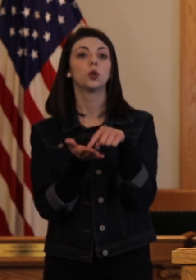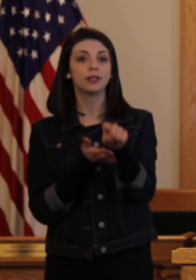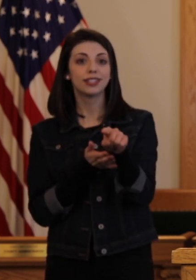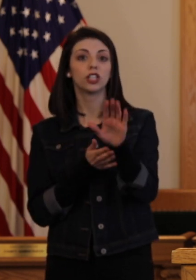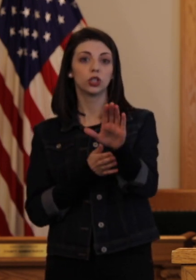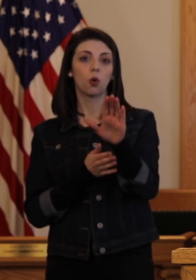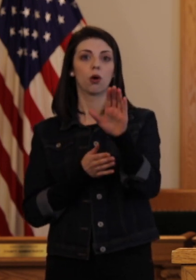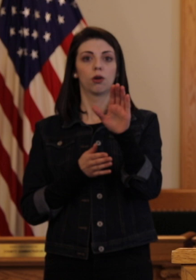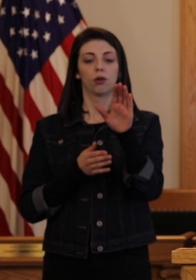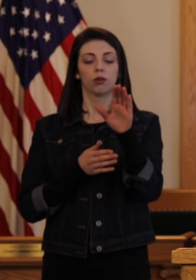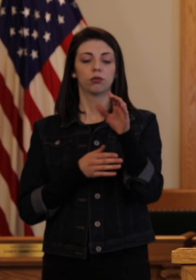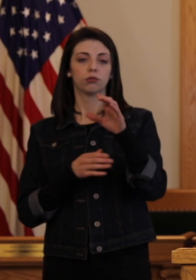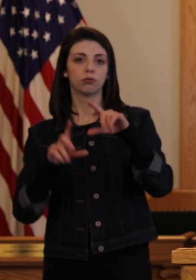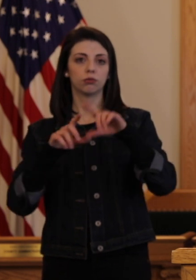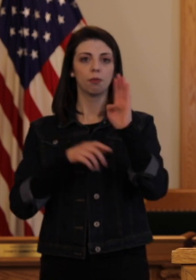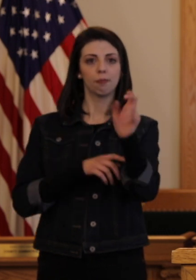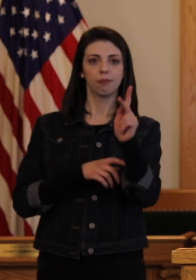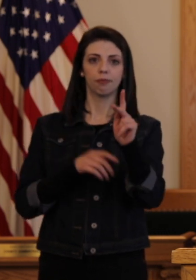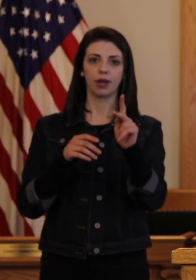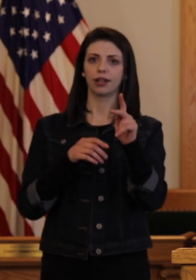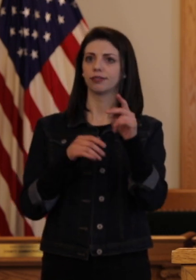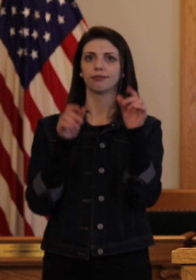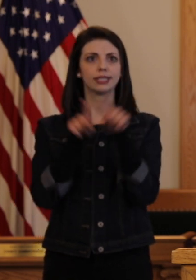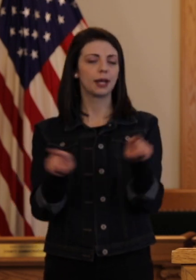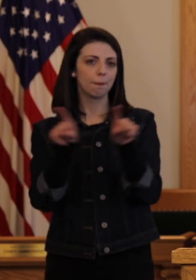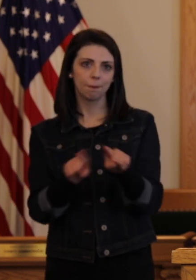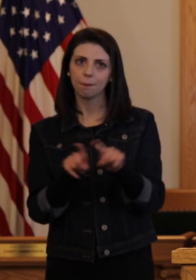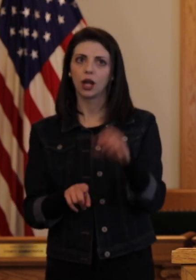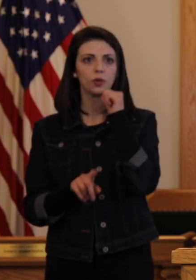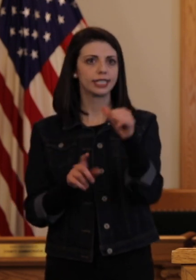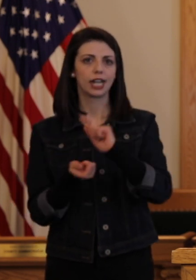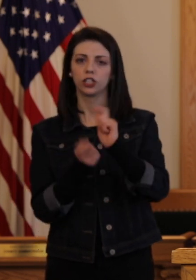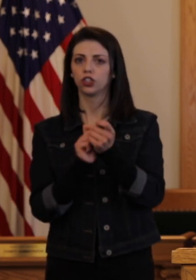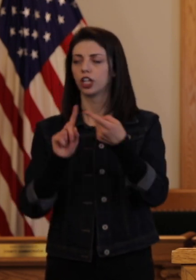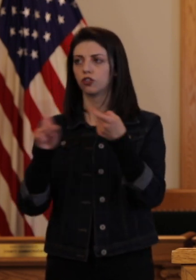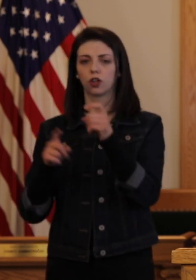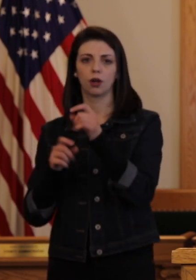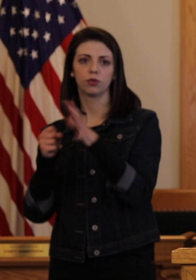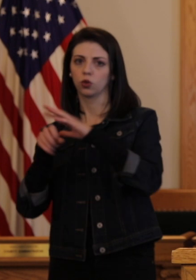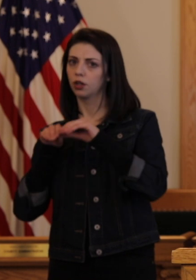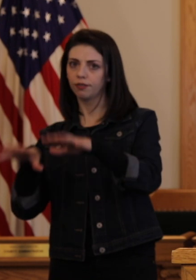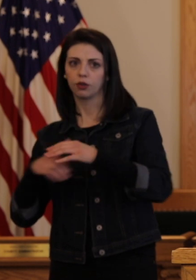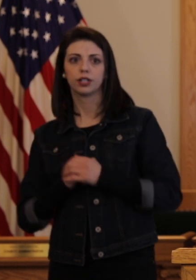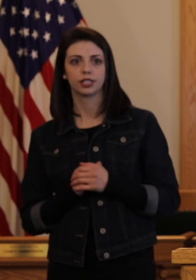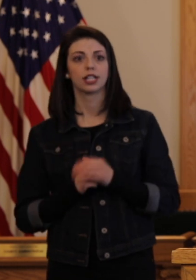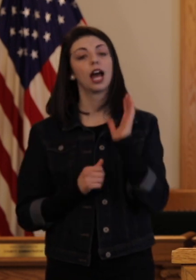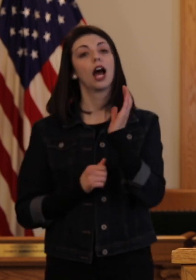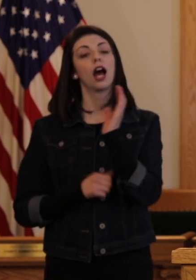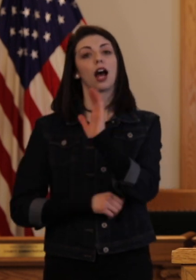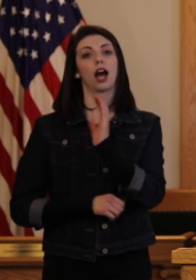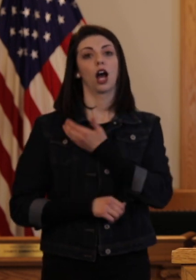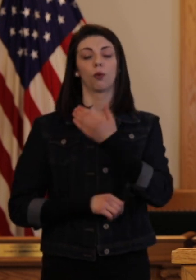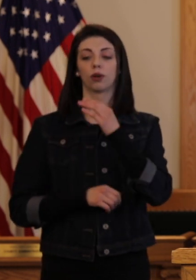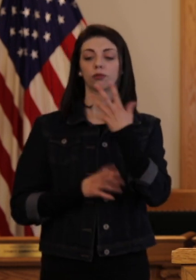month. This benefit is unchanged and not affected by the current pandemic. The community-based outpatient clinic in Oswego